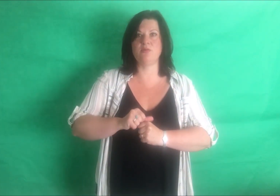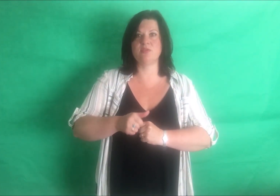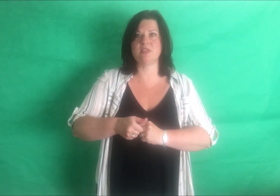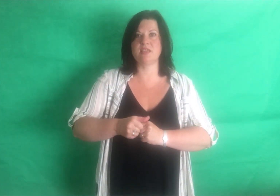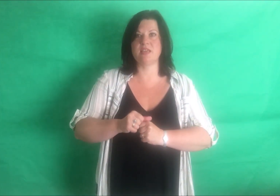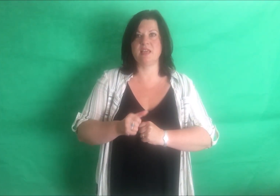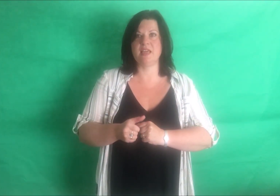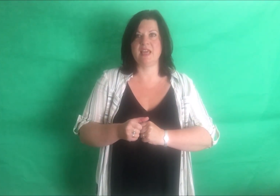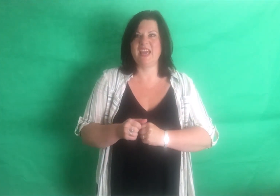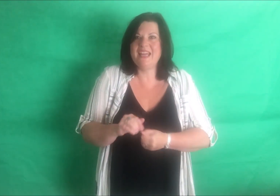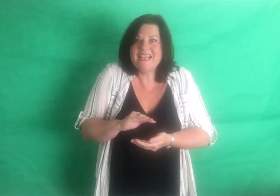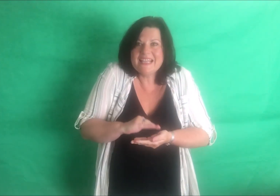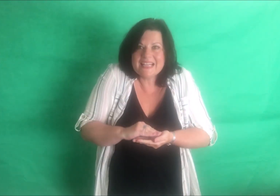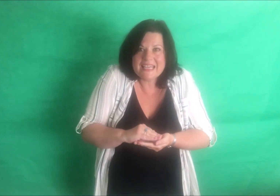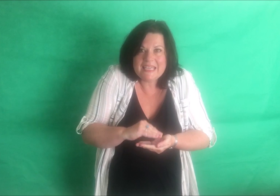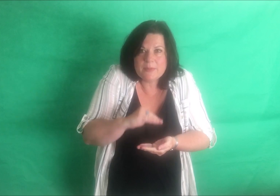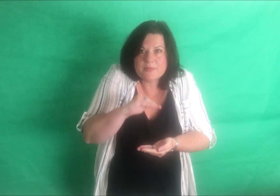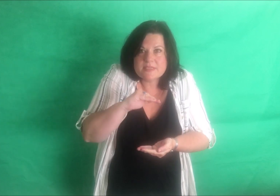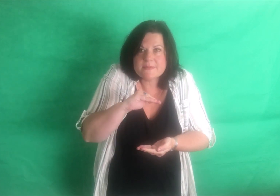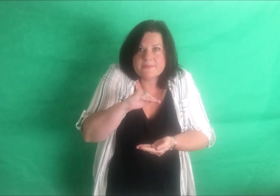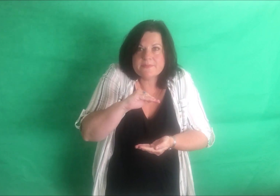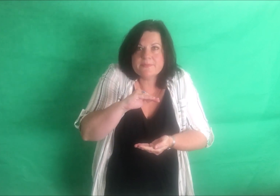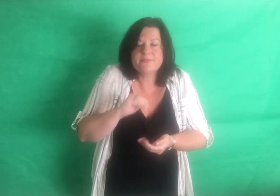potatoes in little heaps.